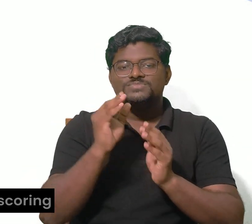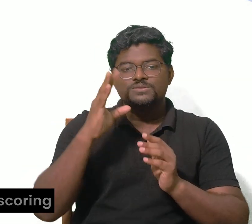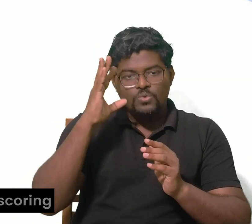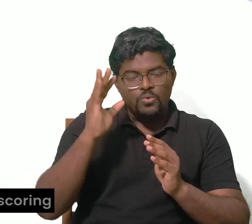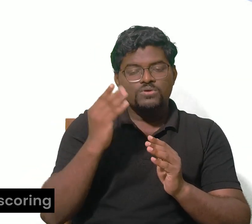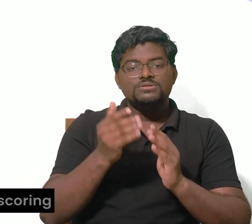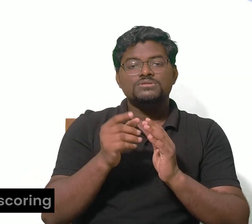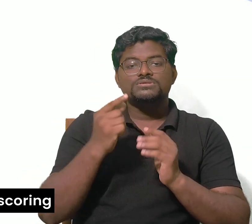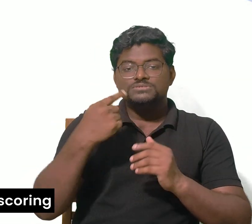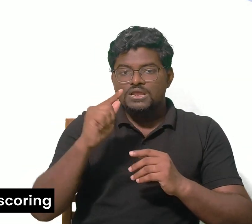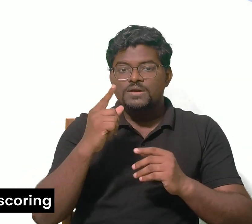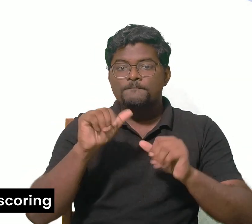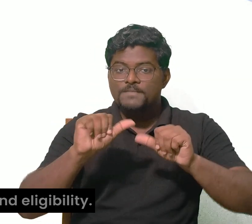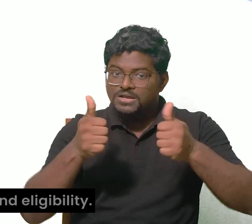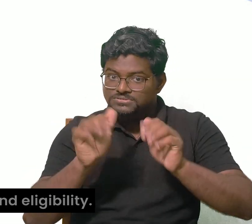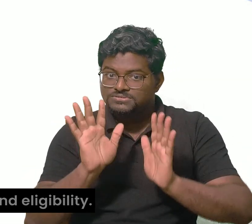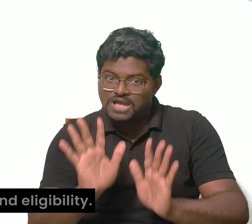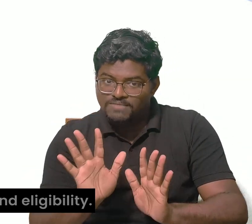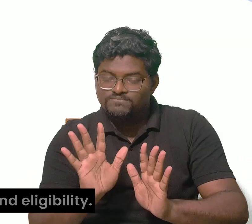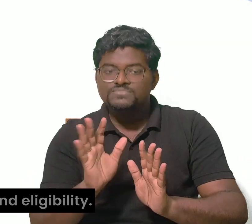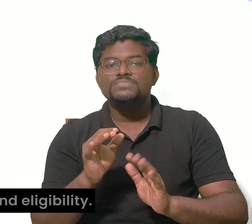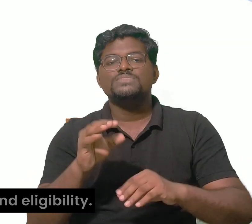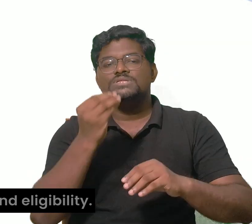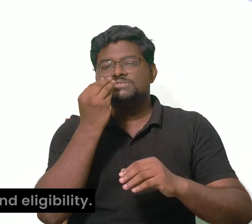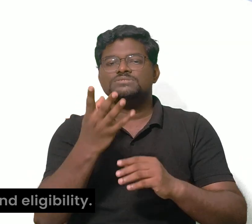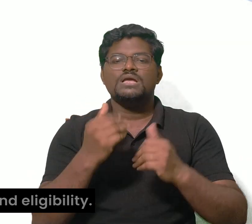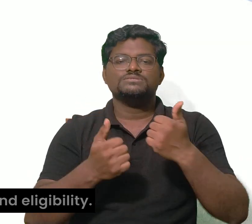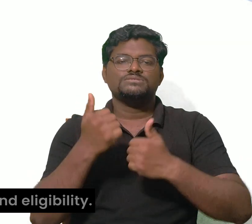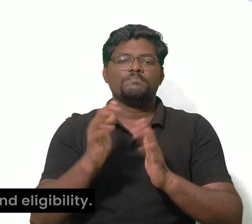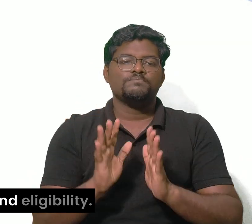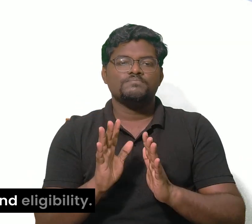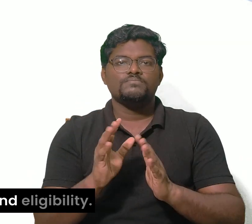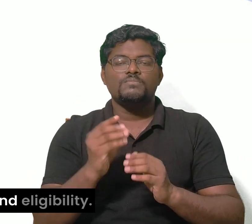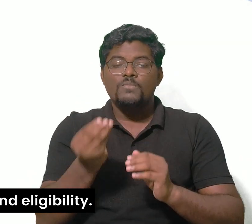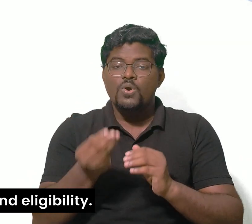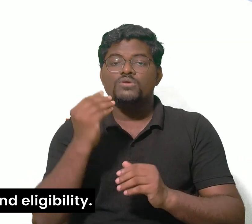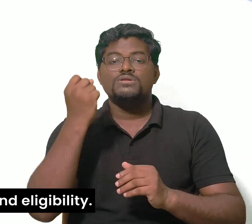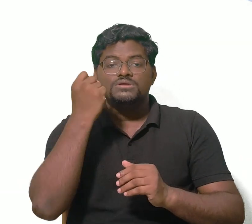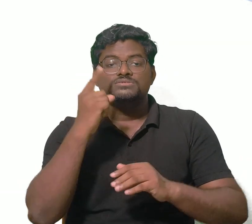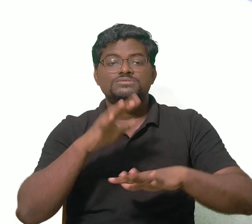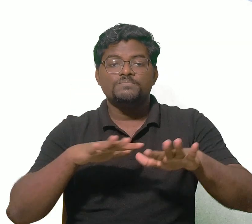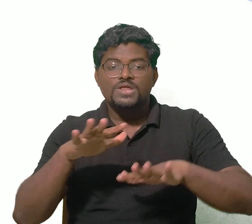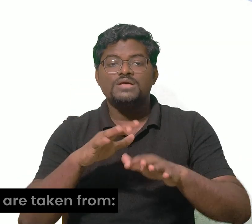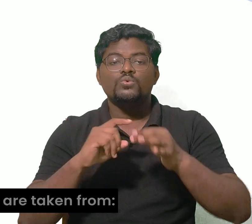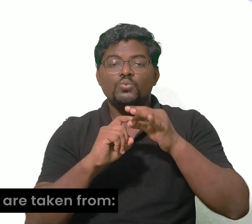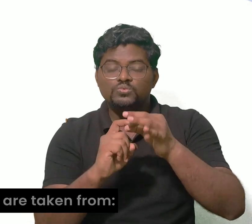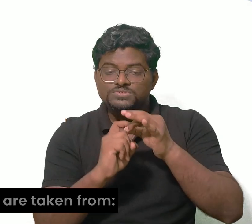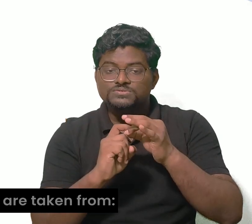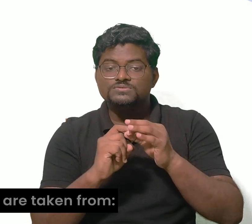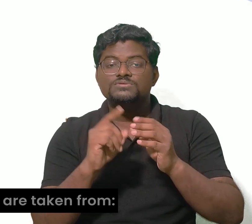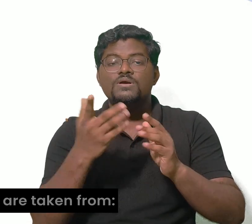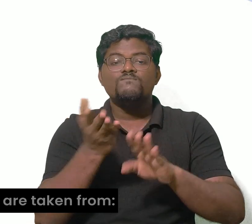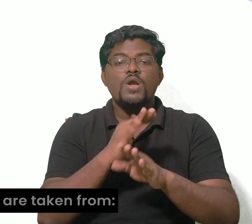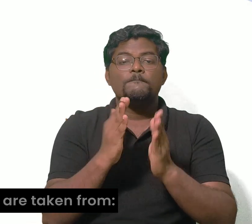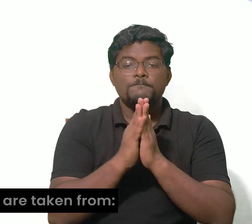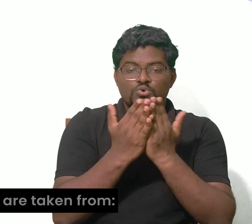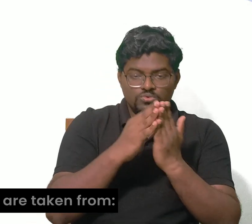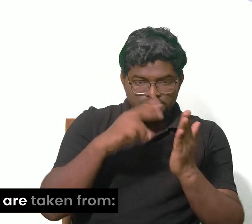this only scoring and eligibility for passing this examination. And moreover, all those questions taken